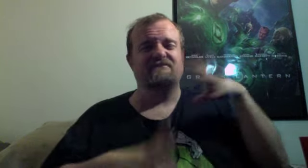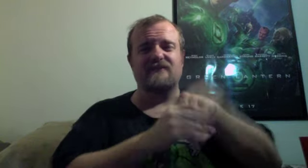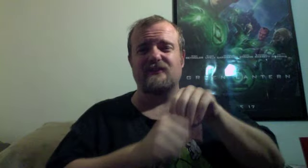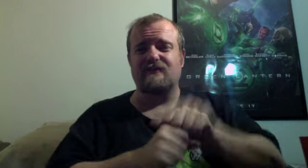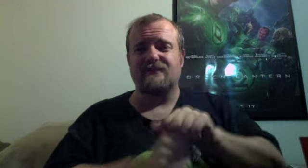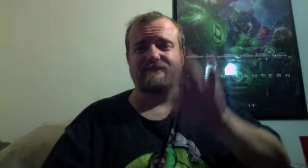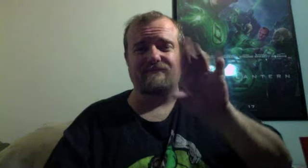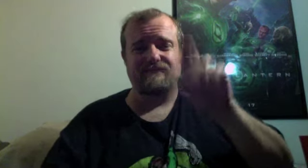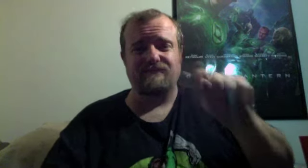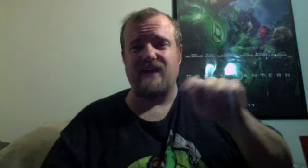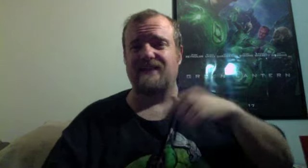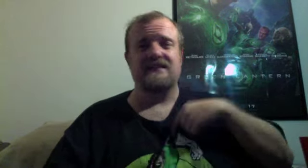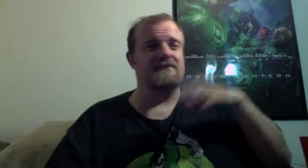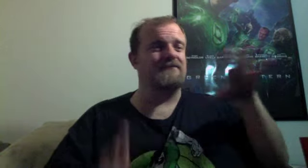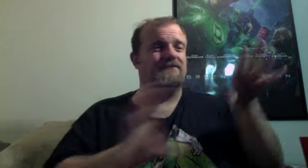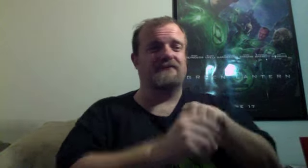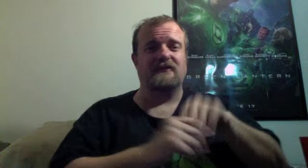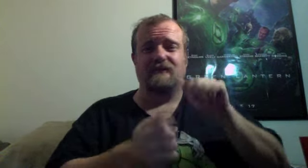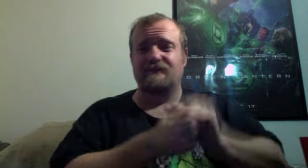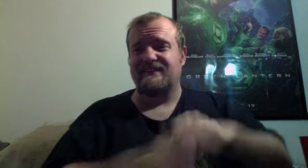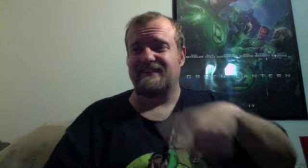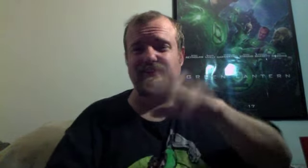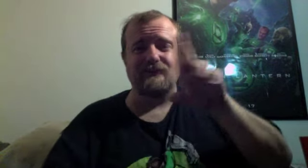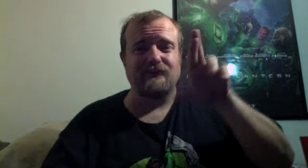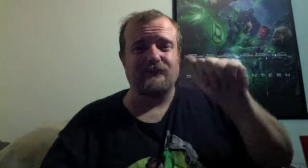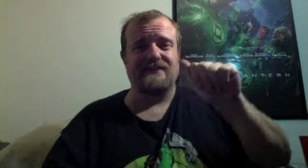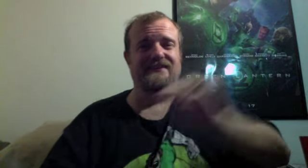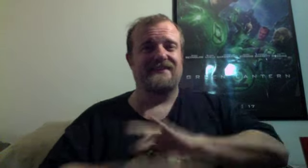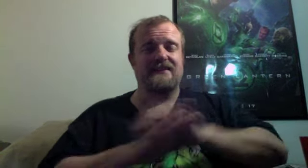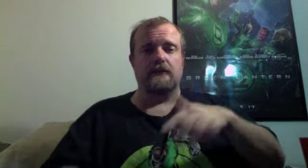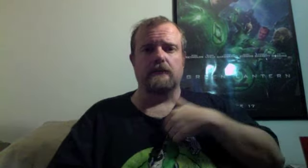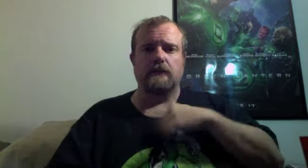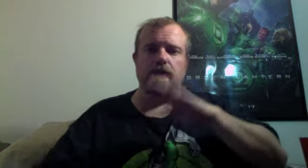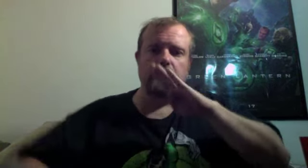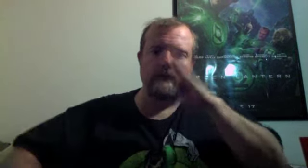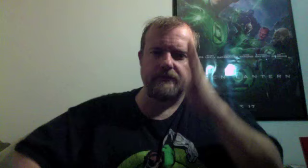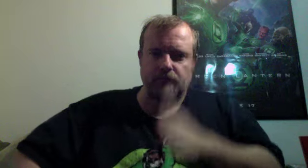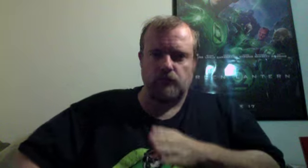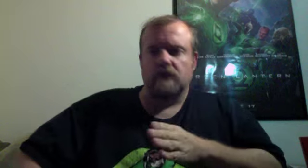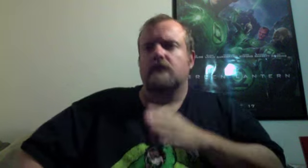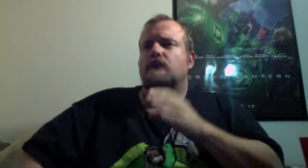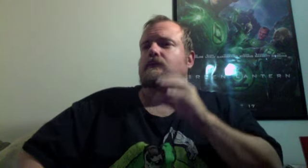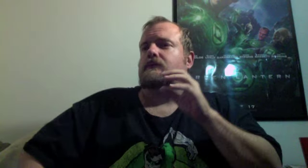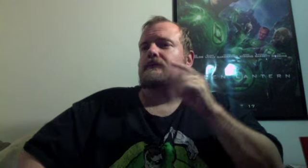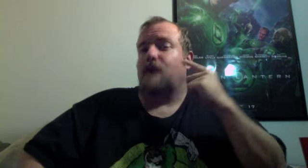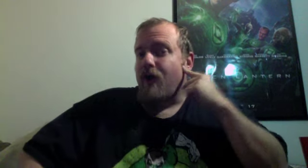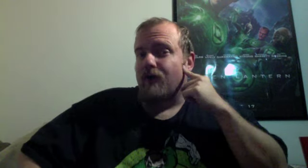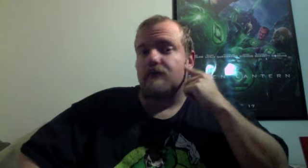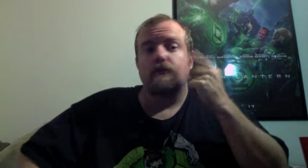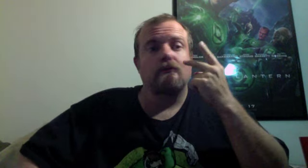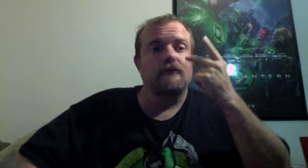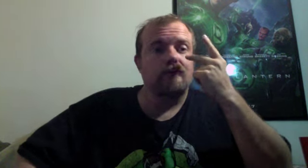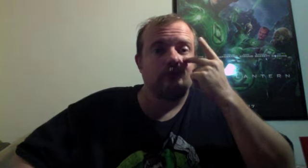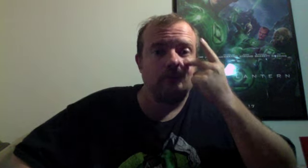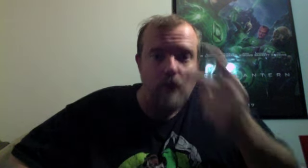explain. From the mind of J.J. Abrams, The coldness of it's better. the sci-fi phenomenon is born on science.